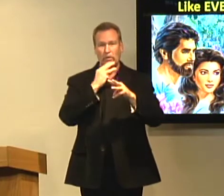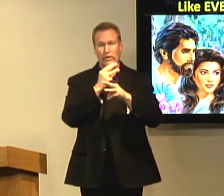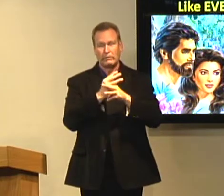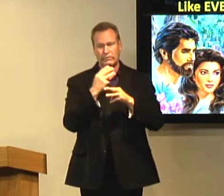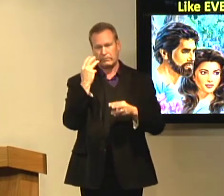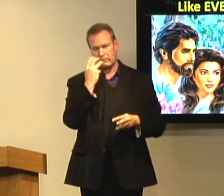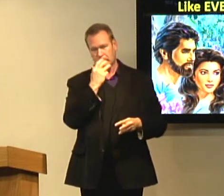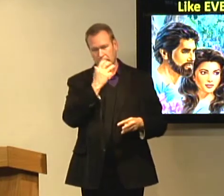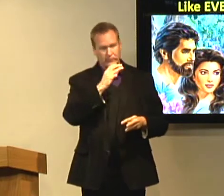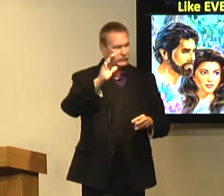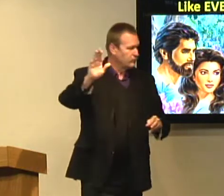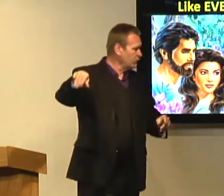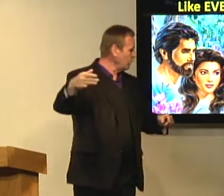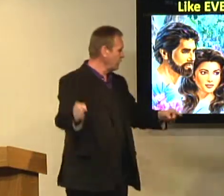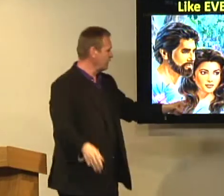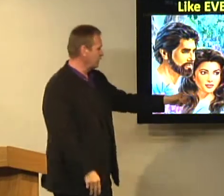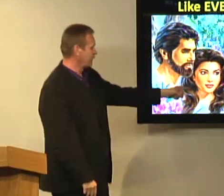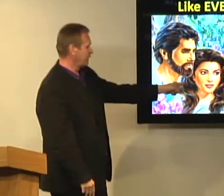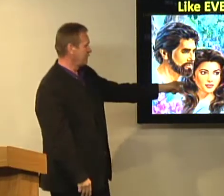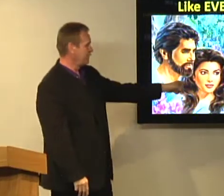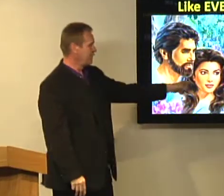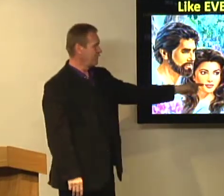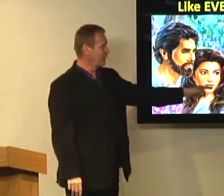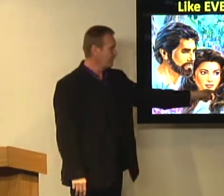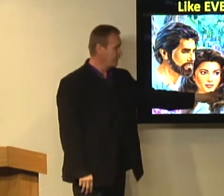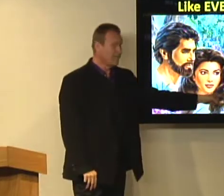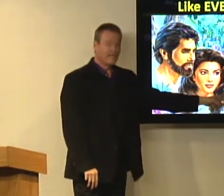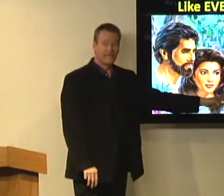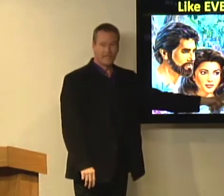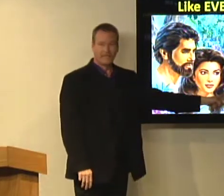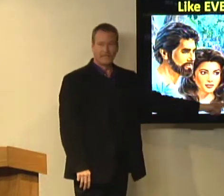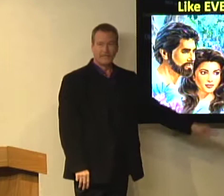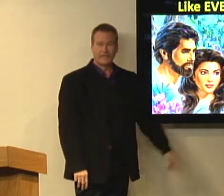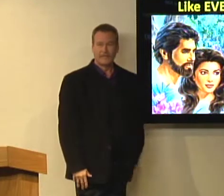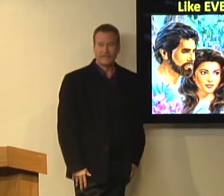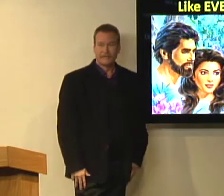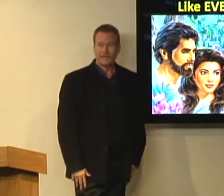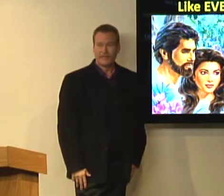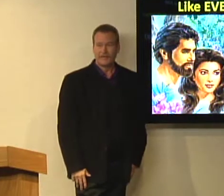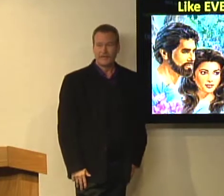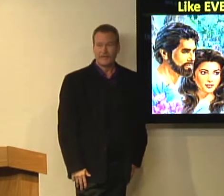So I Google searched how many people are in the world today.